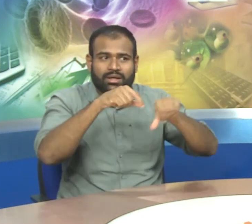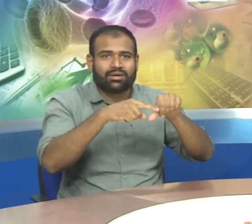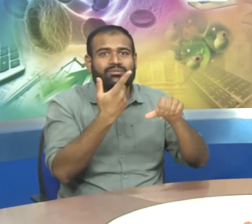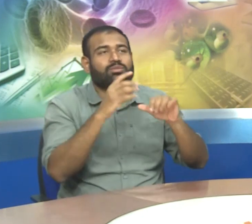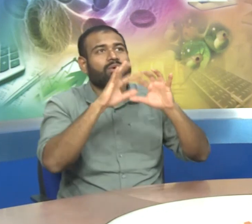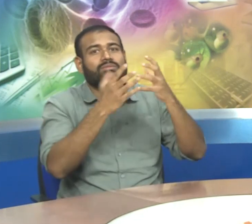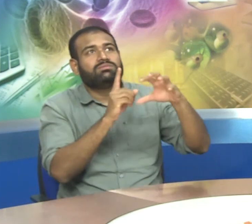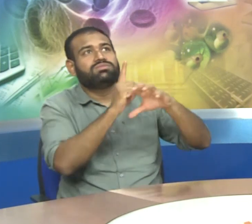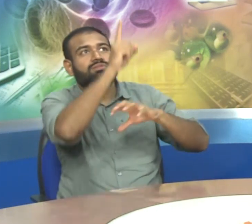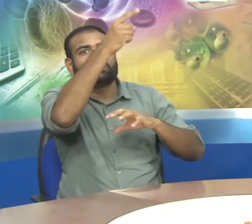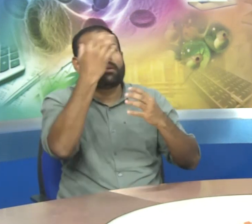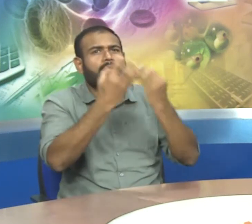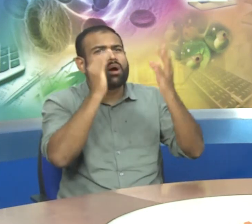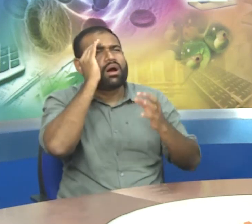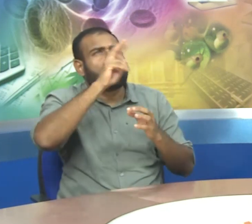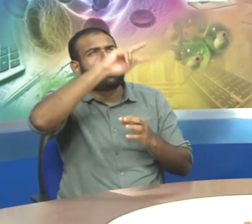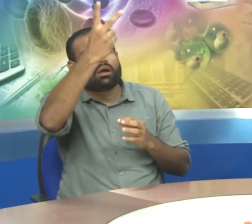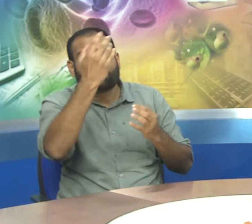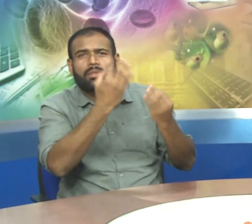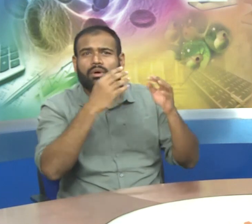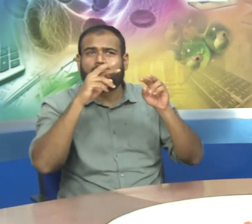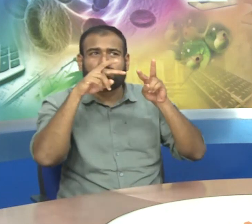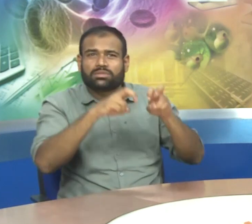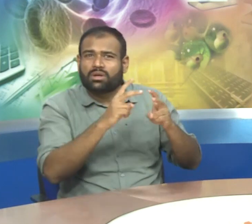Government-sponsored research, particularly in